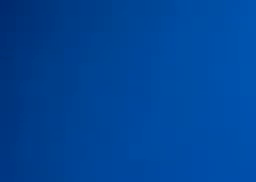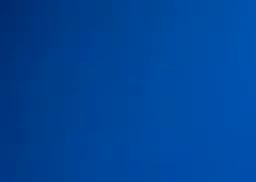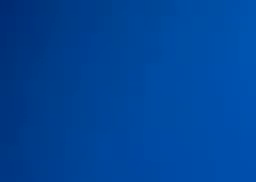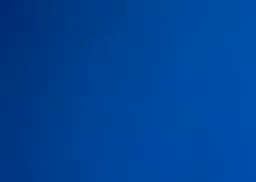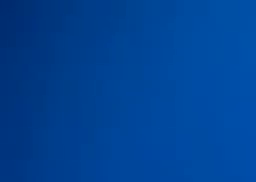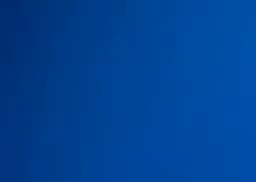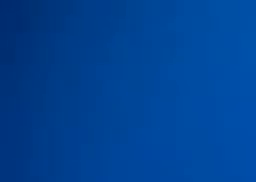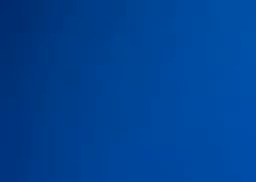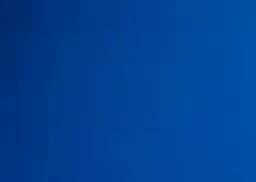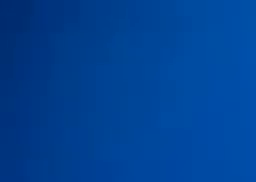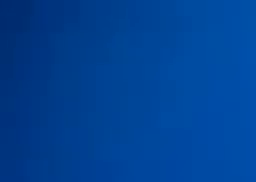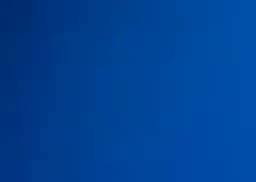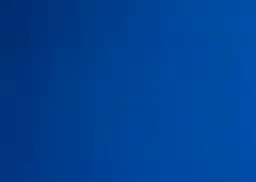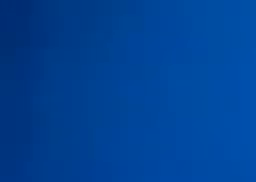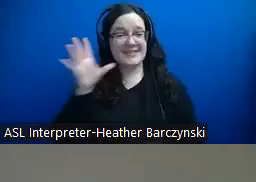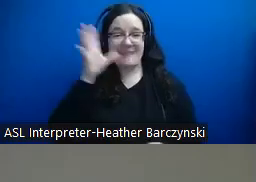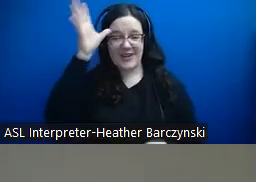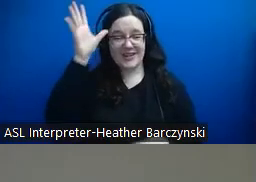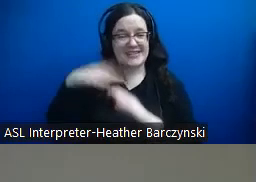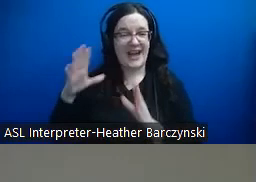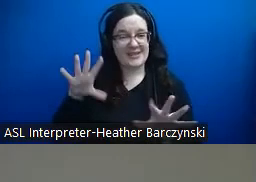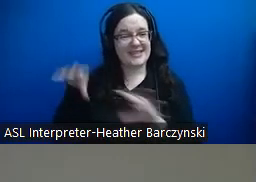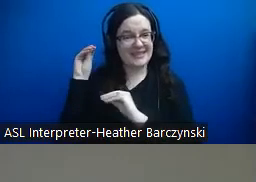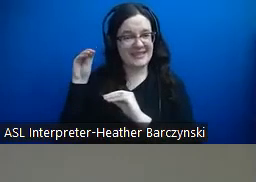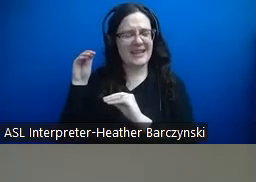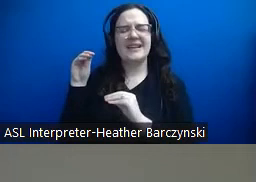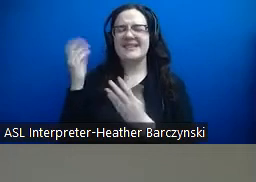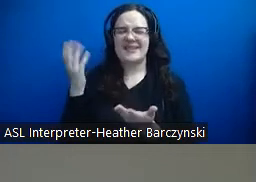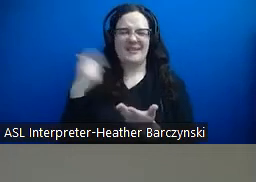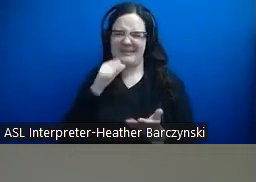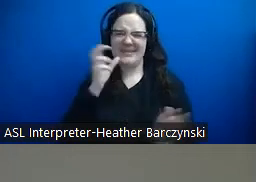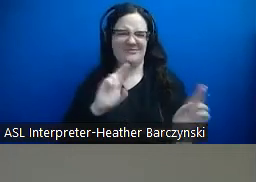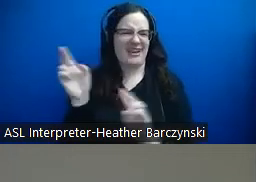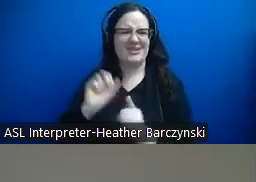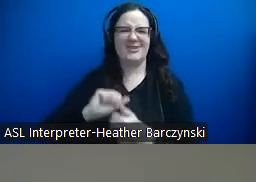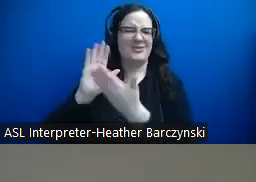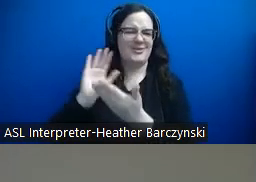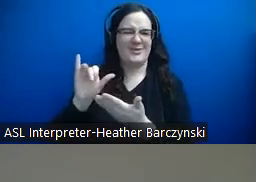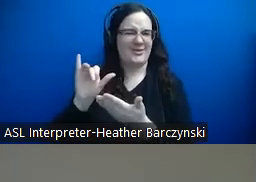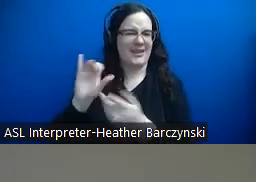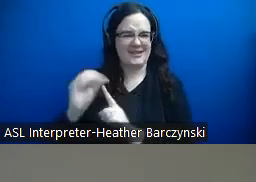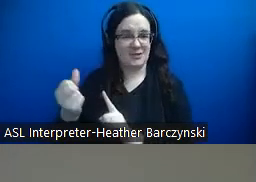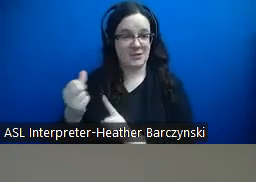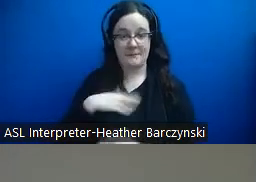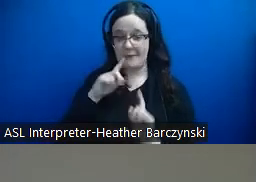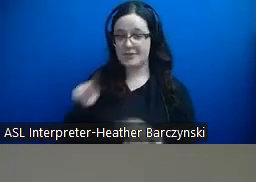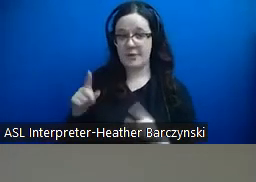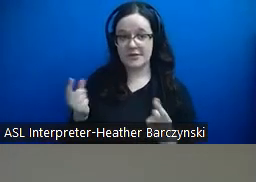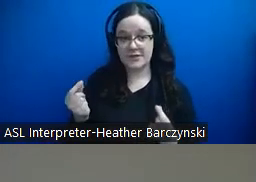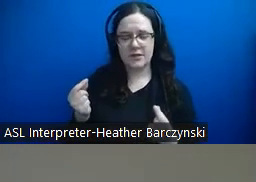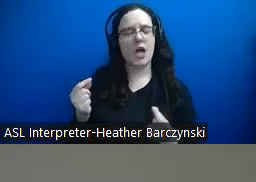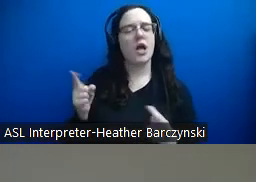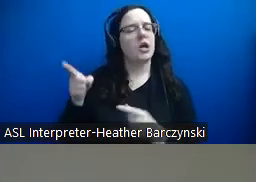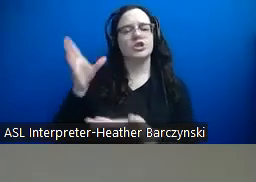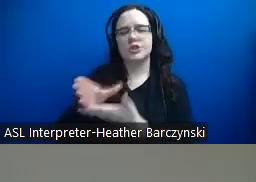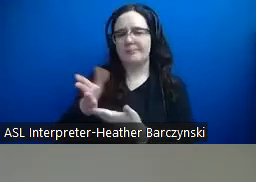of Steve's parents' house. So I really wasn't ready to deal with what was happening there. So my response to that was basically just stop what you're